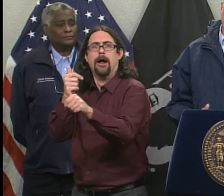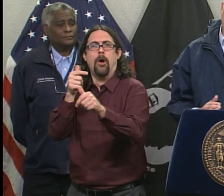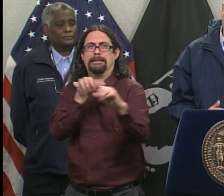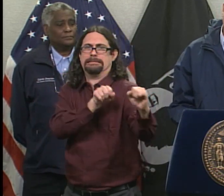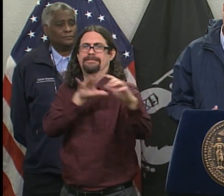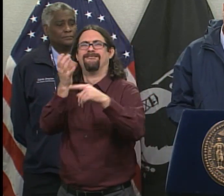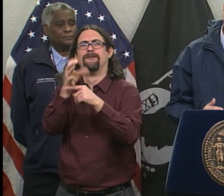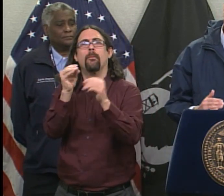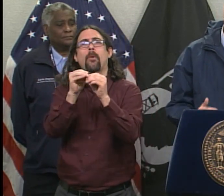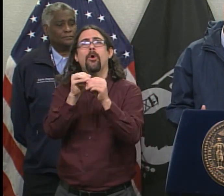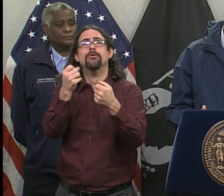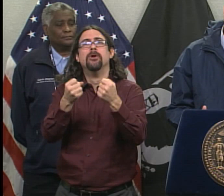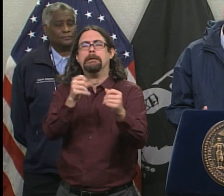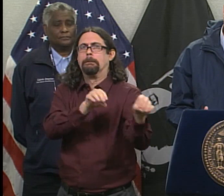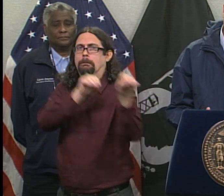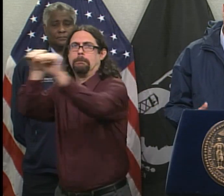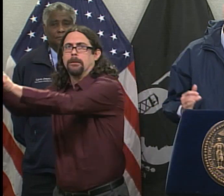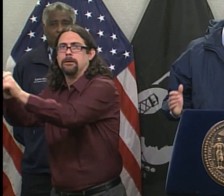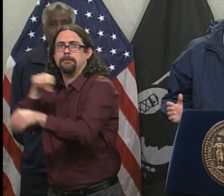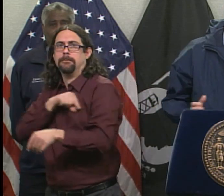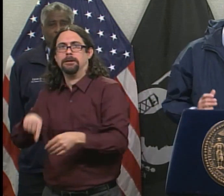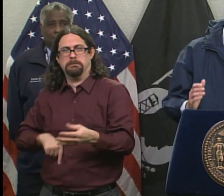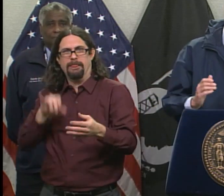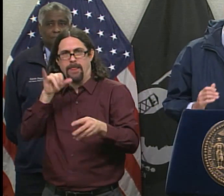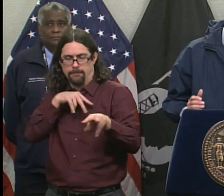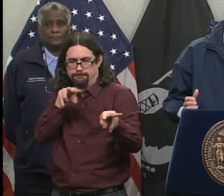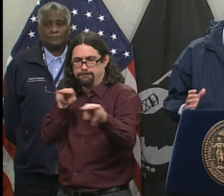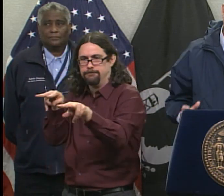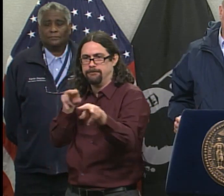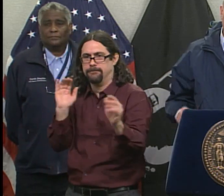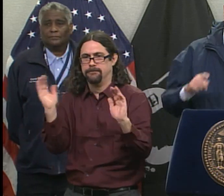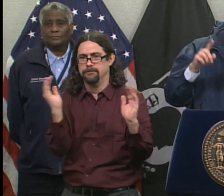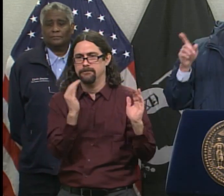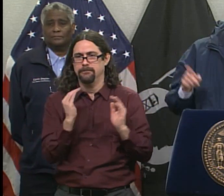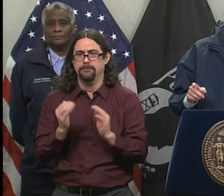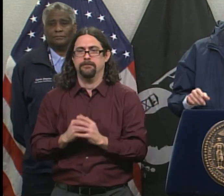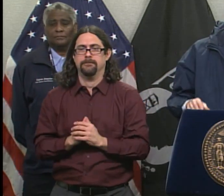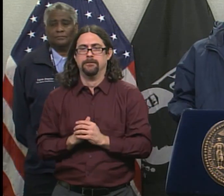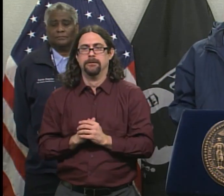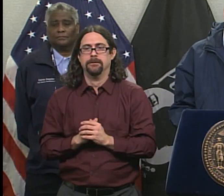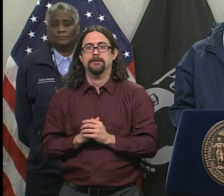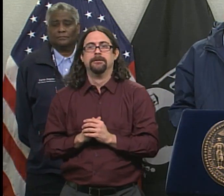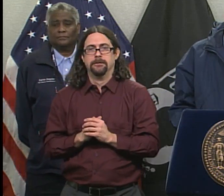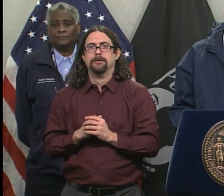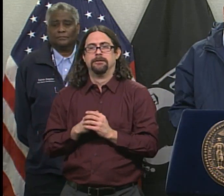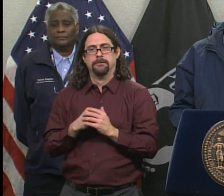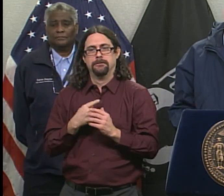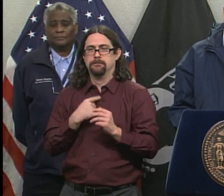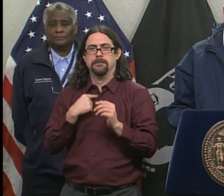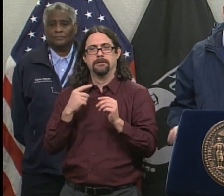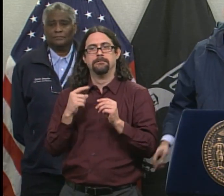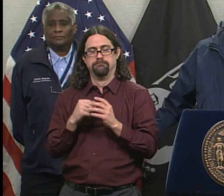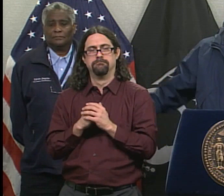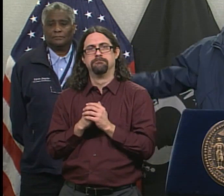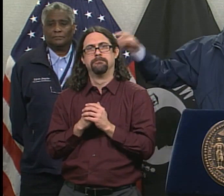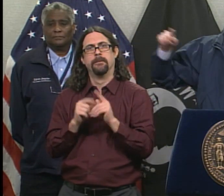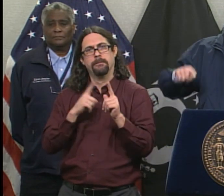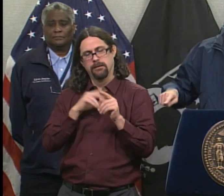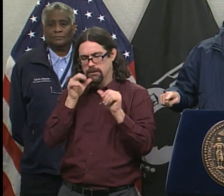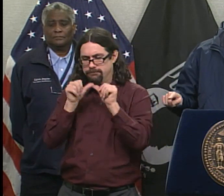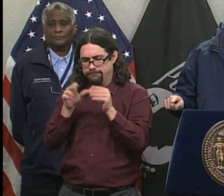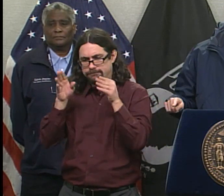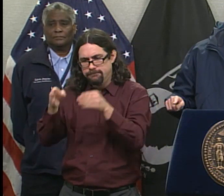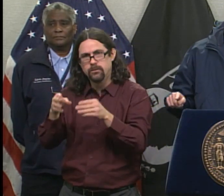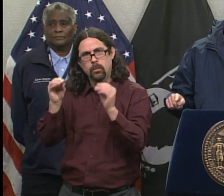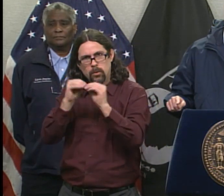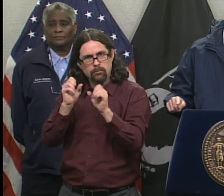Department, I think they have a more agile strategy now where they move resources around, thinking about one city, not just a sanitation district or a borough, but where in the